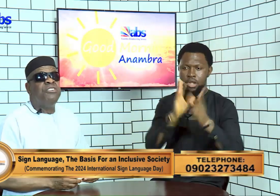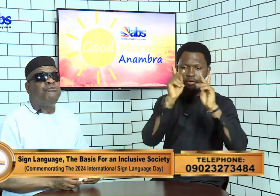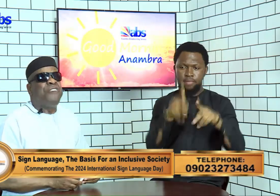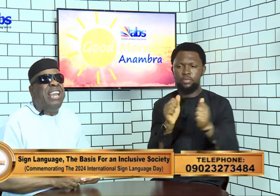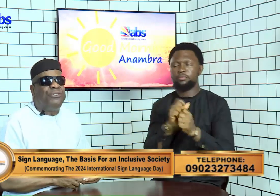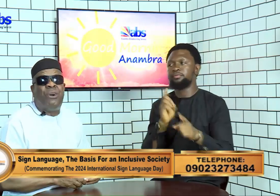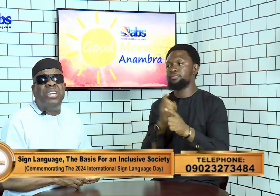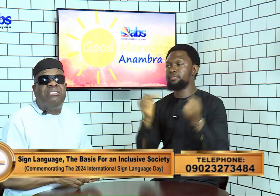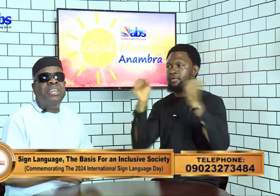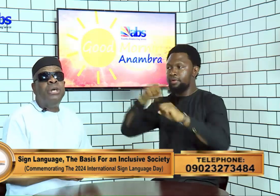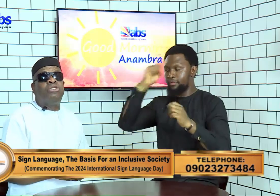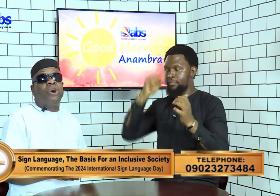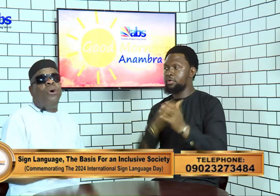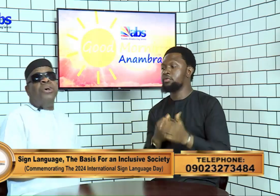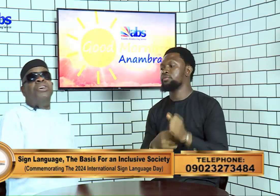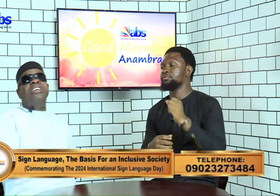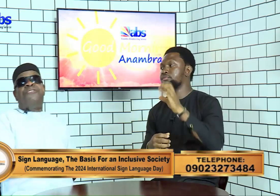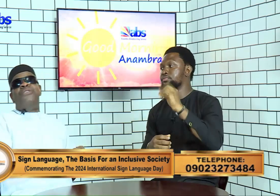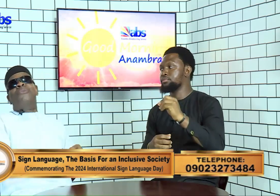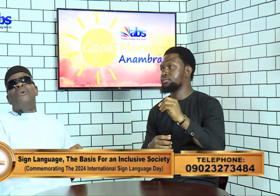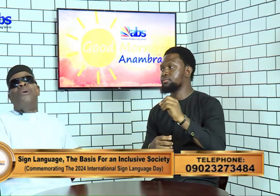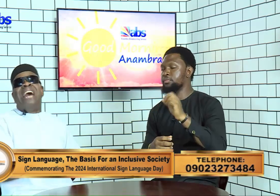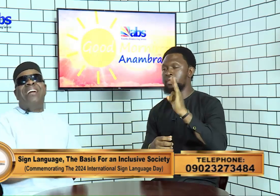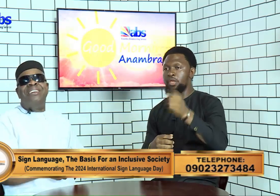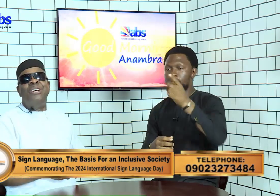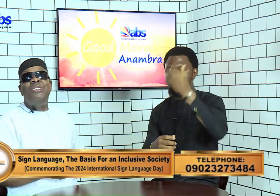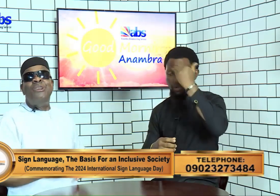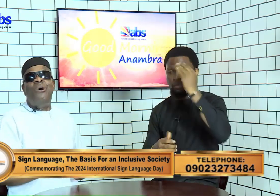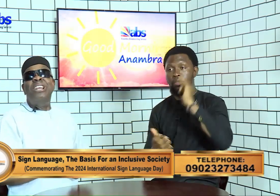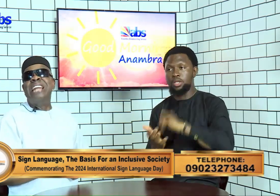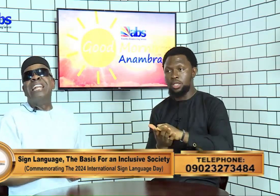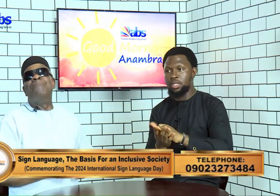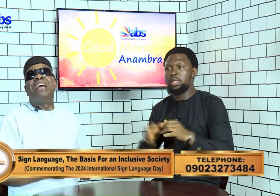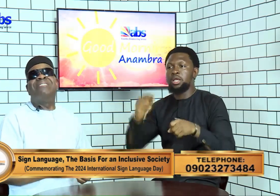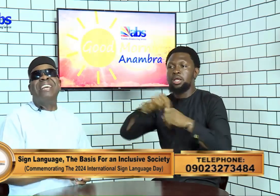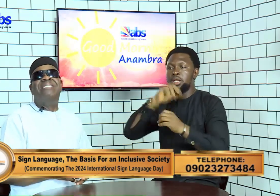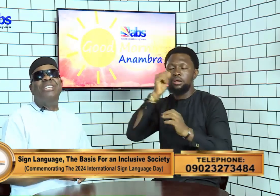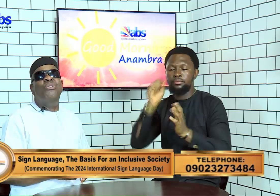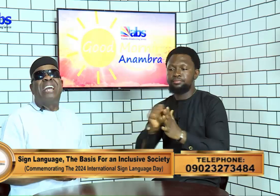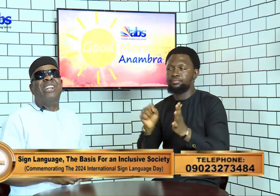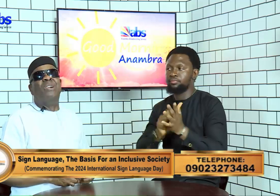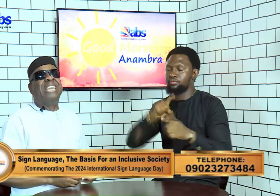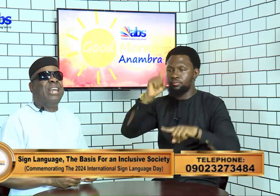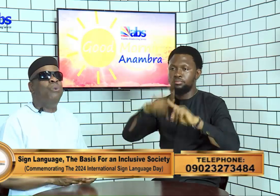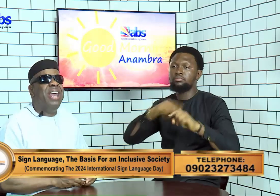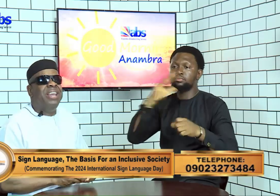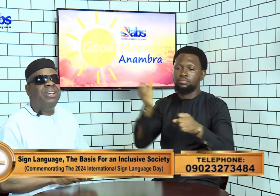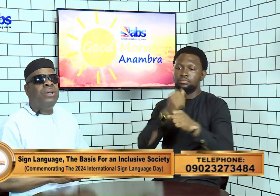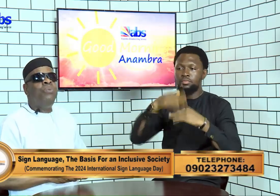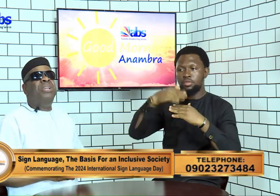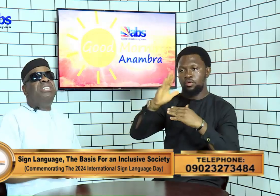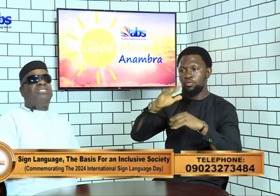it, fight for it. So if you know that, no, in Anambra State, you cannot get